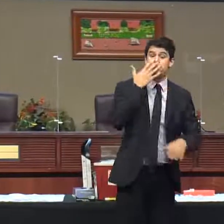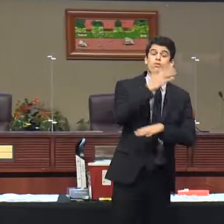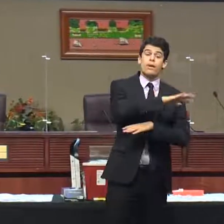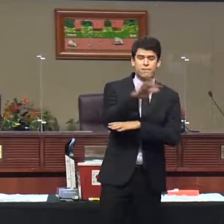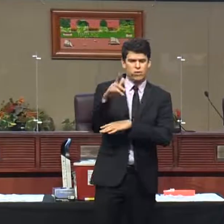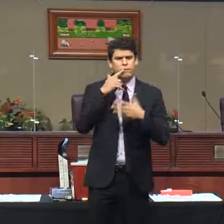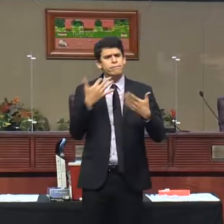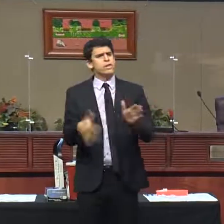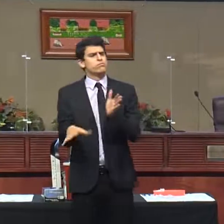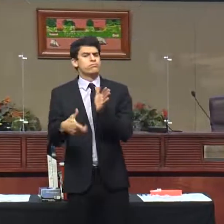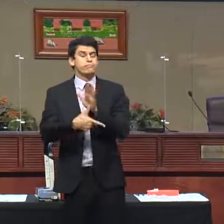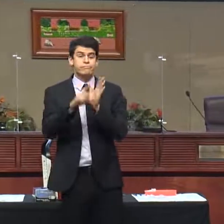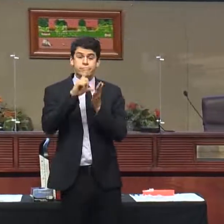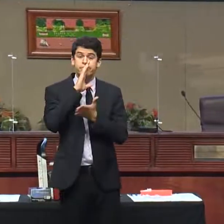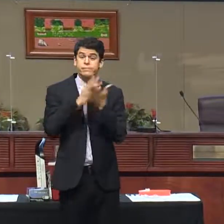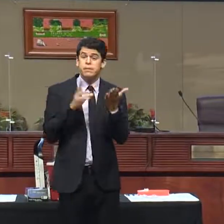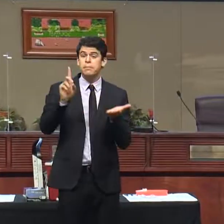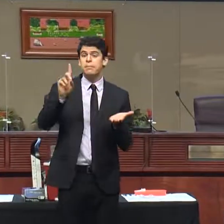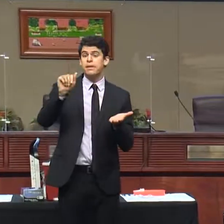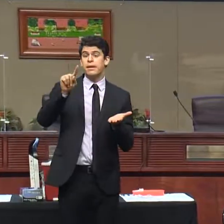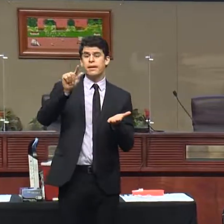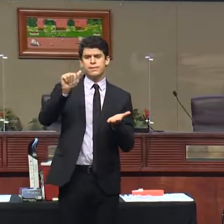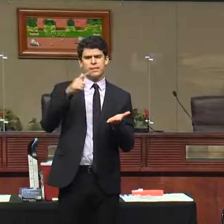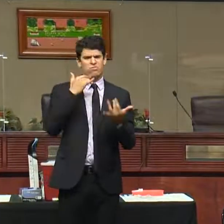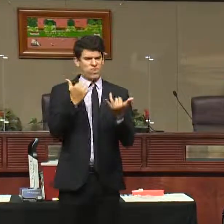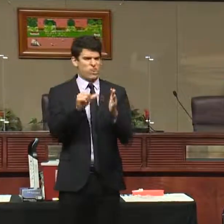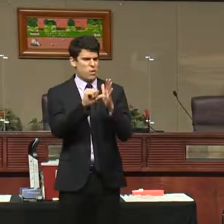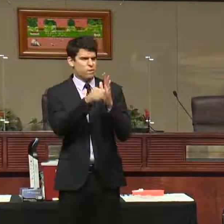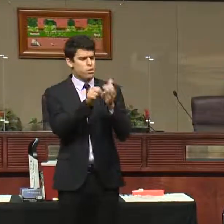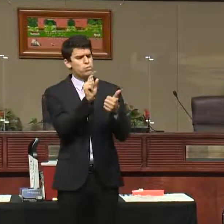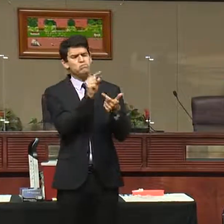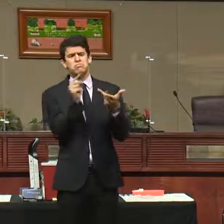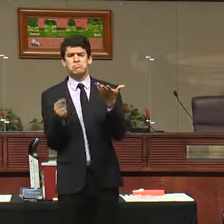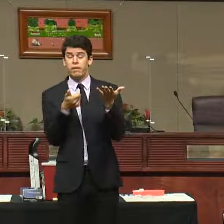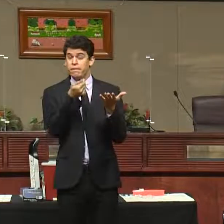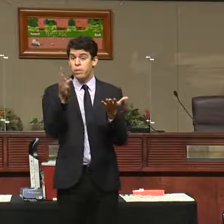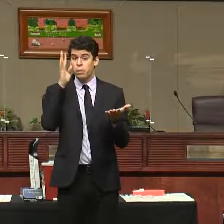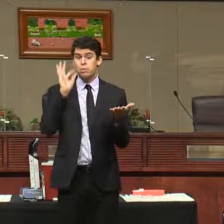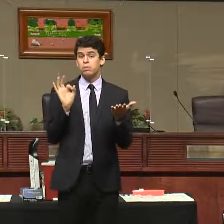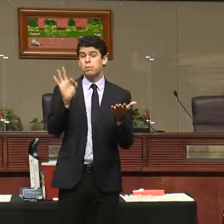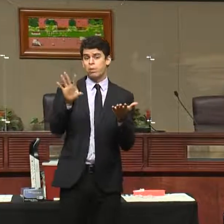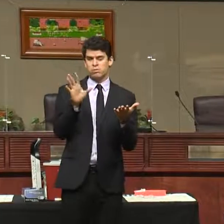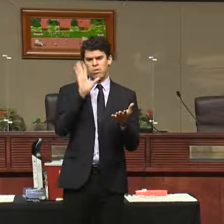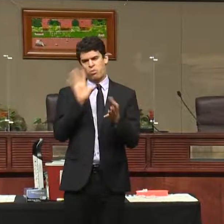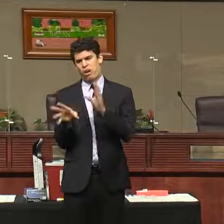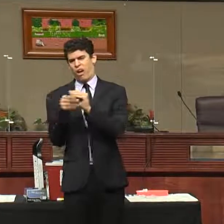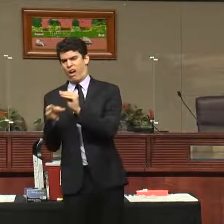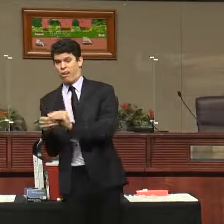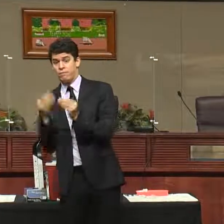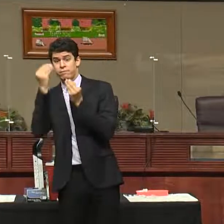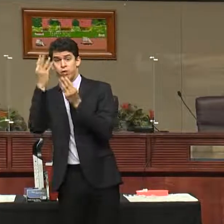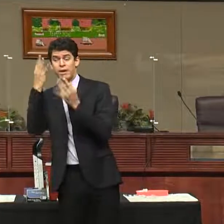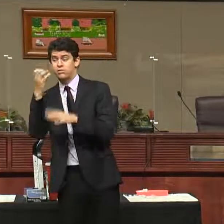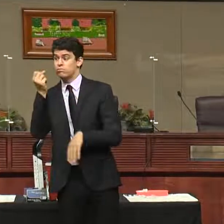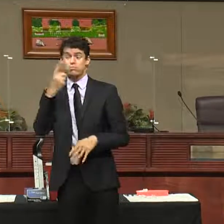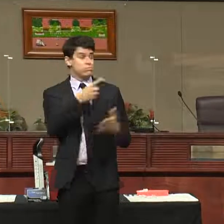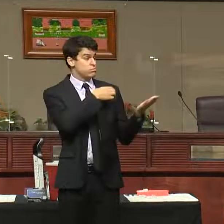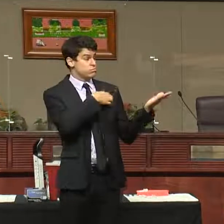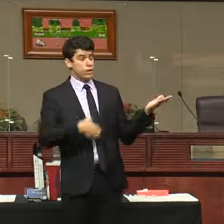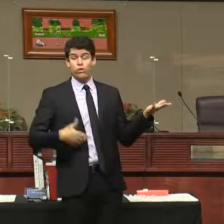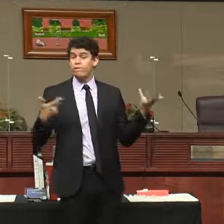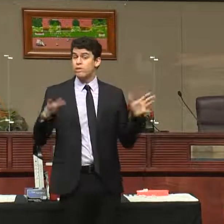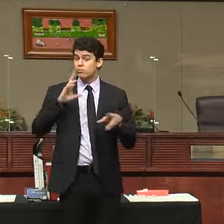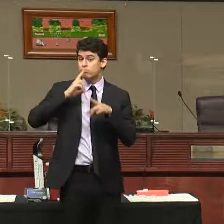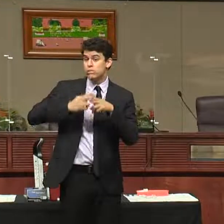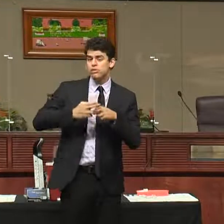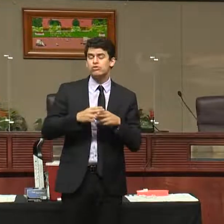data, so I'm going to emphasize some points and add in other areas. As the mayor mentioned to you, we